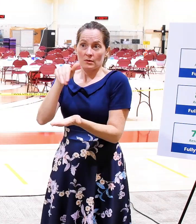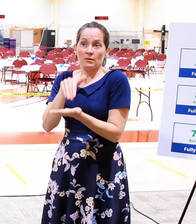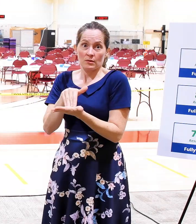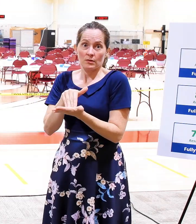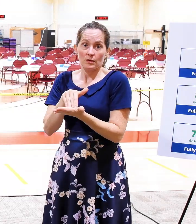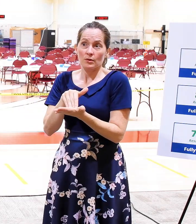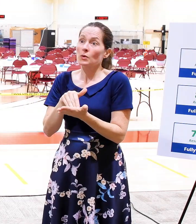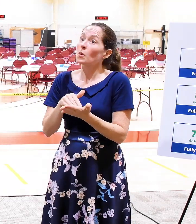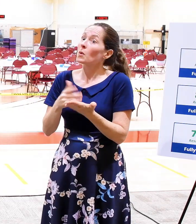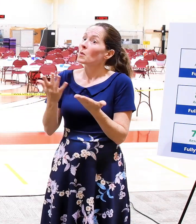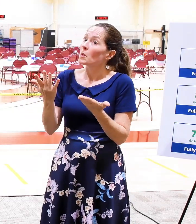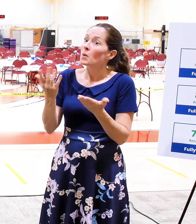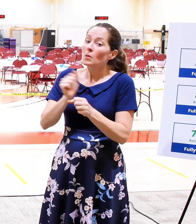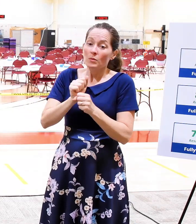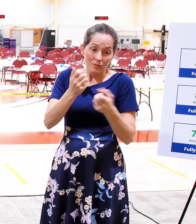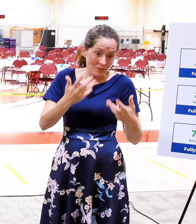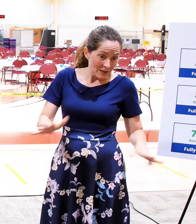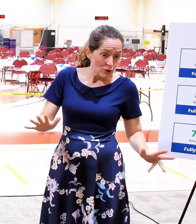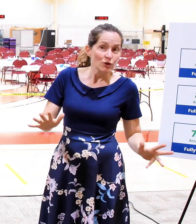and get vaccinated.